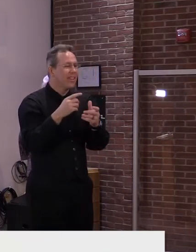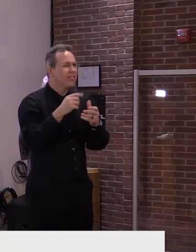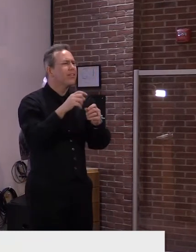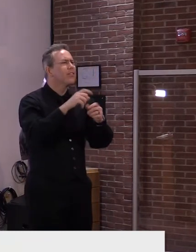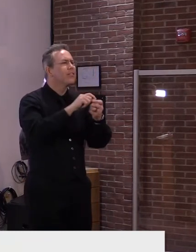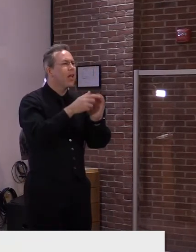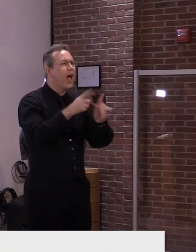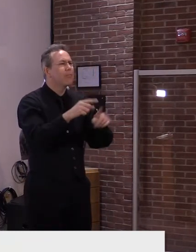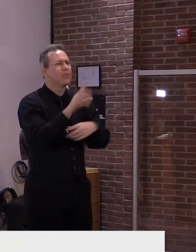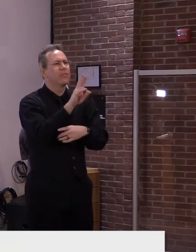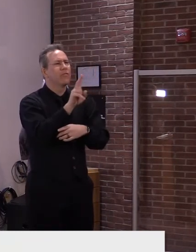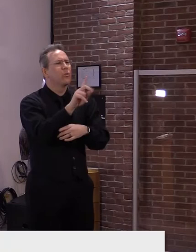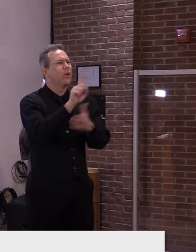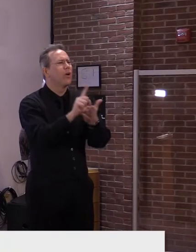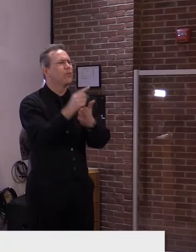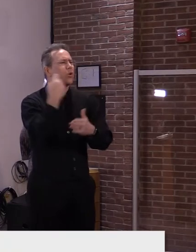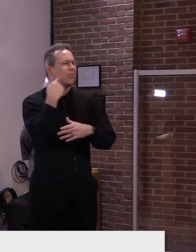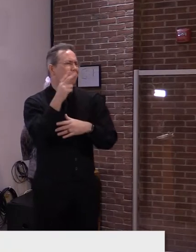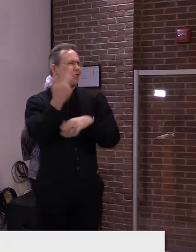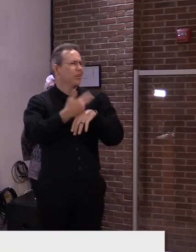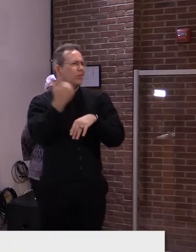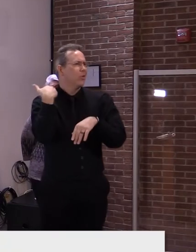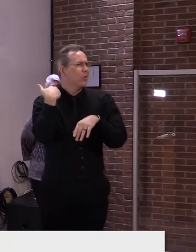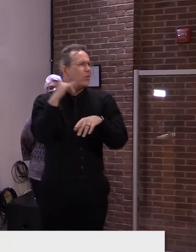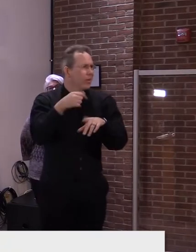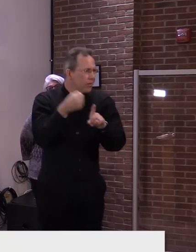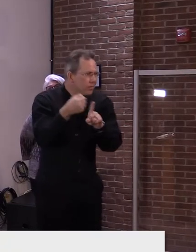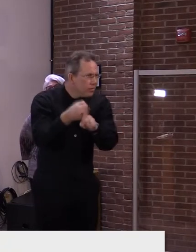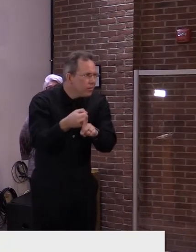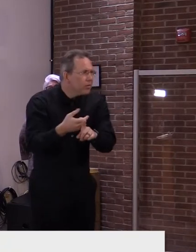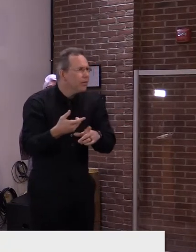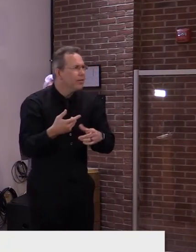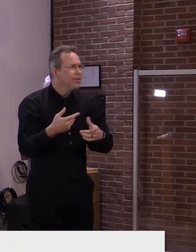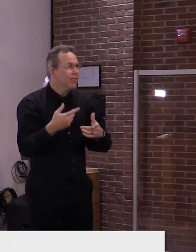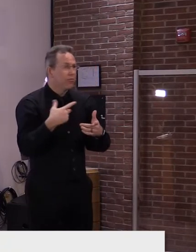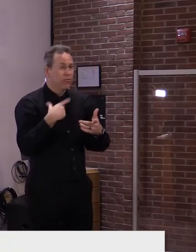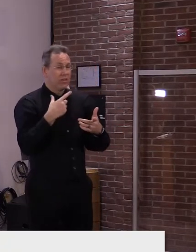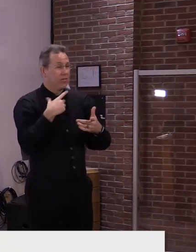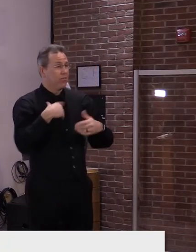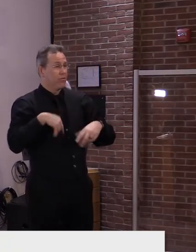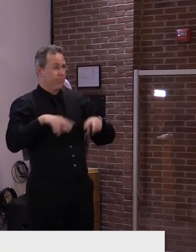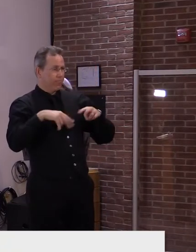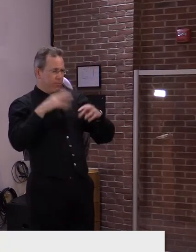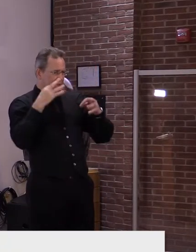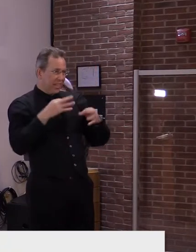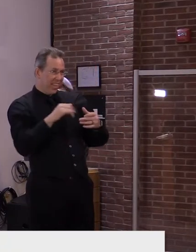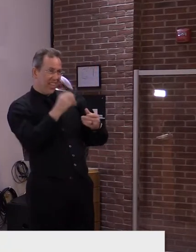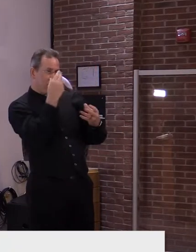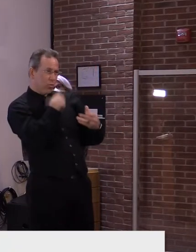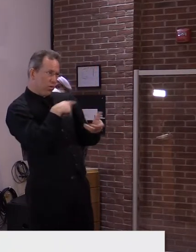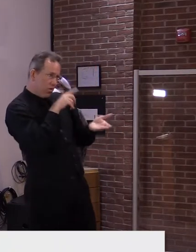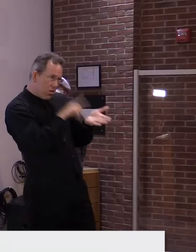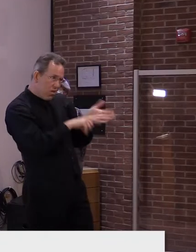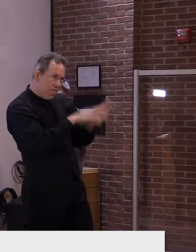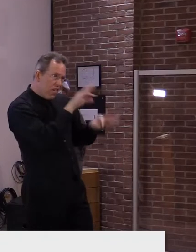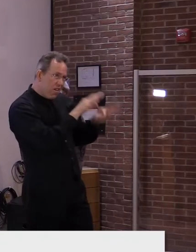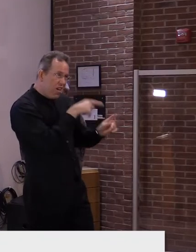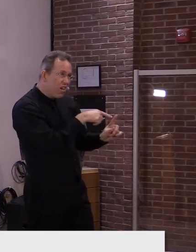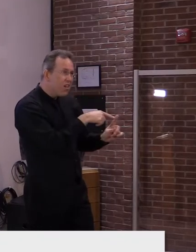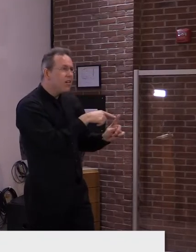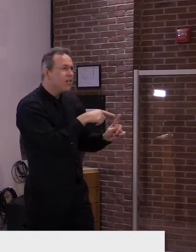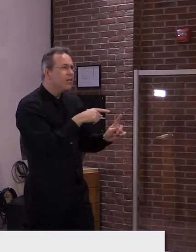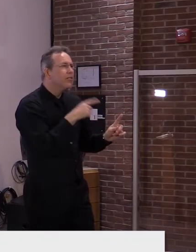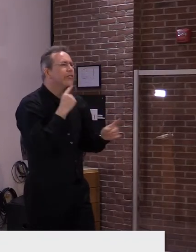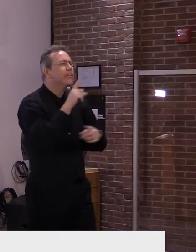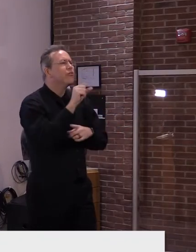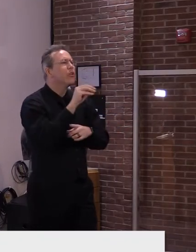determined, based on newer information, that this is 20% more transmissible, and for